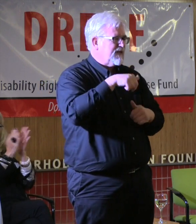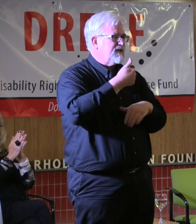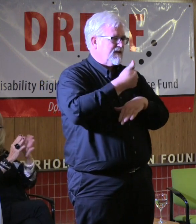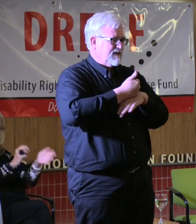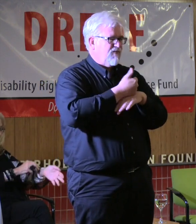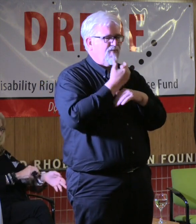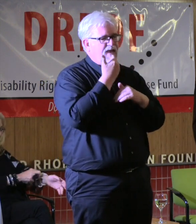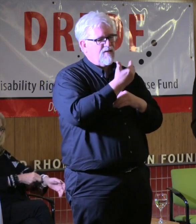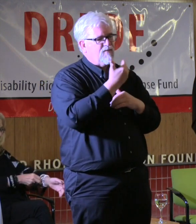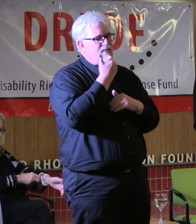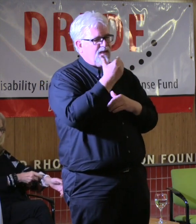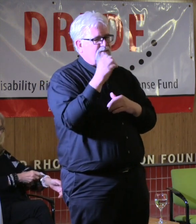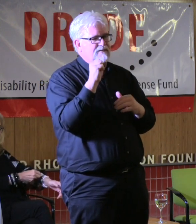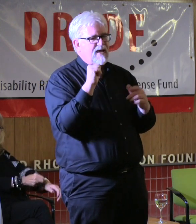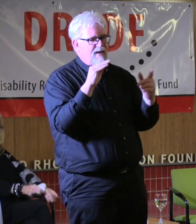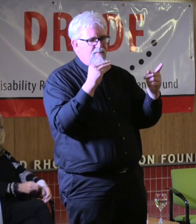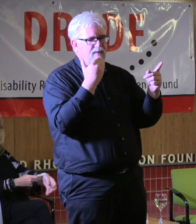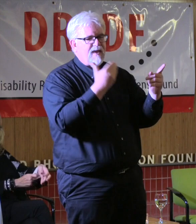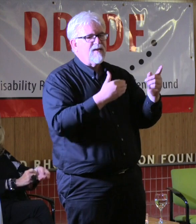Sam.